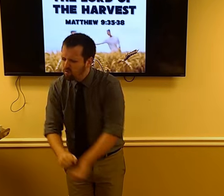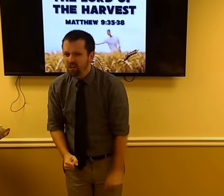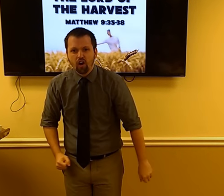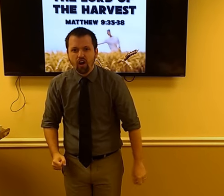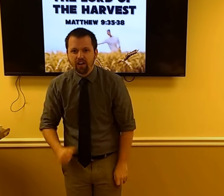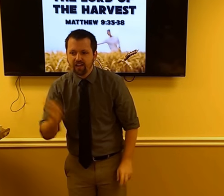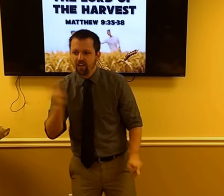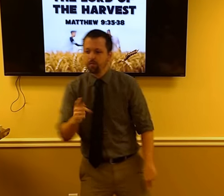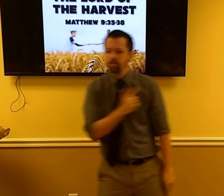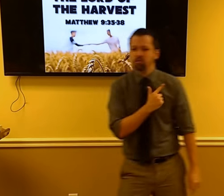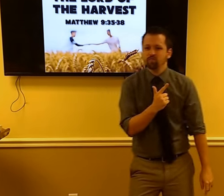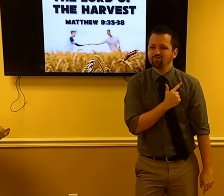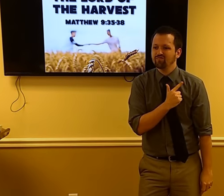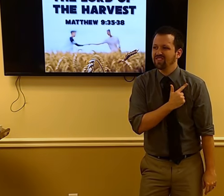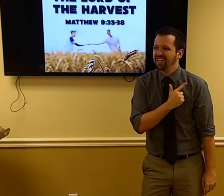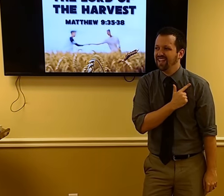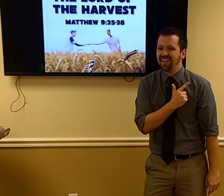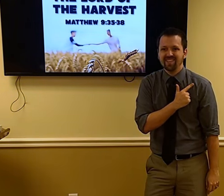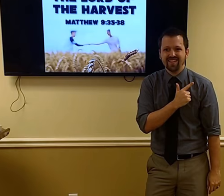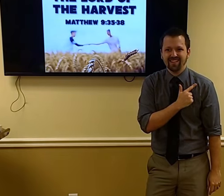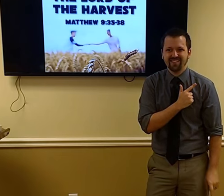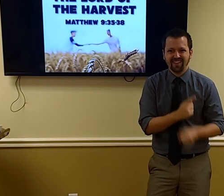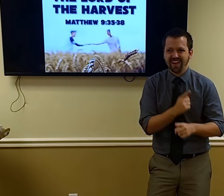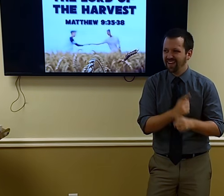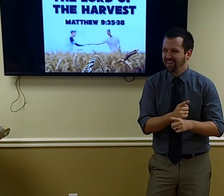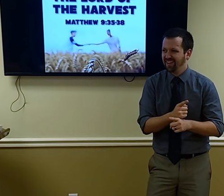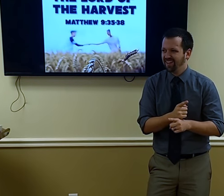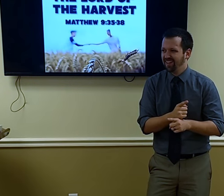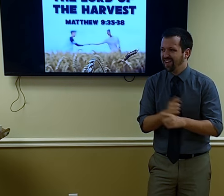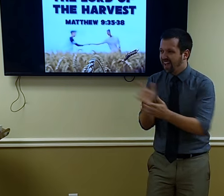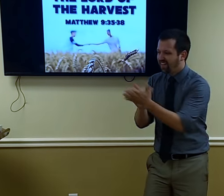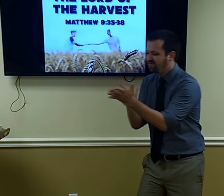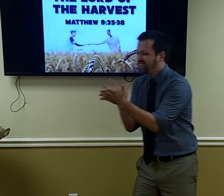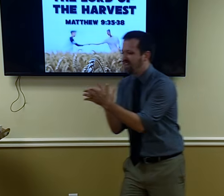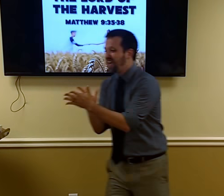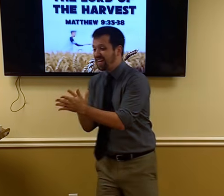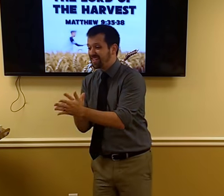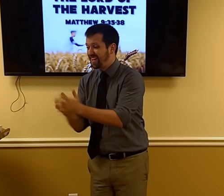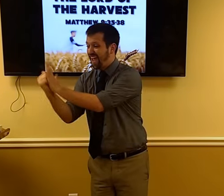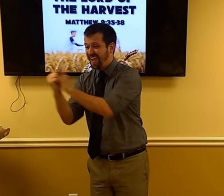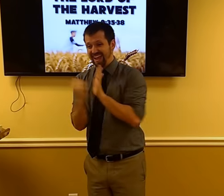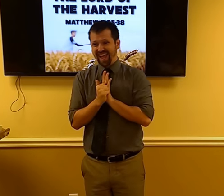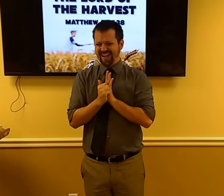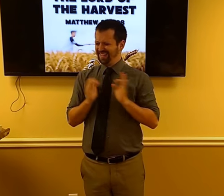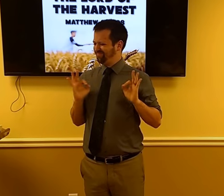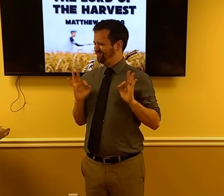works hard, other people, lazy, right? Yeah, they take advantage, and then, hey,